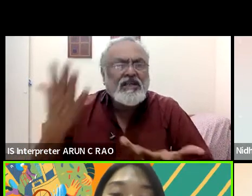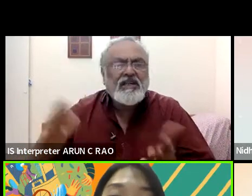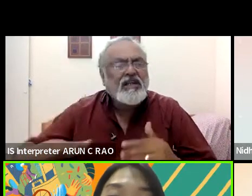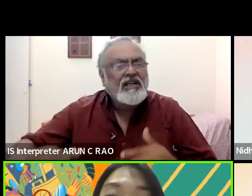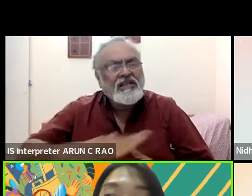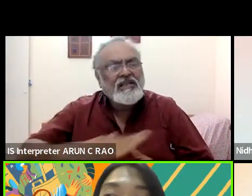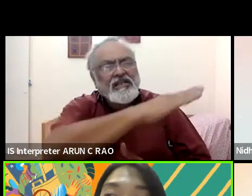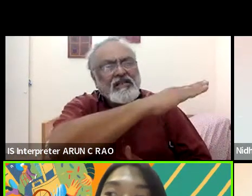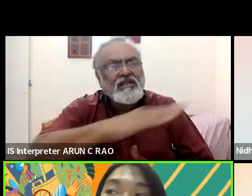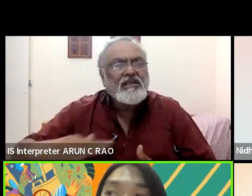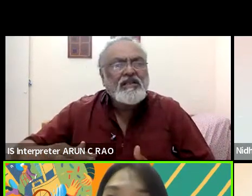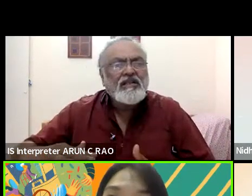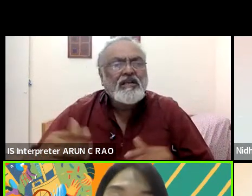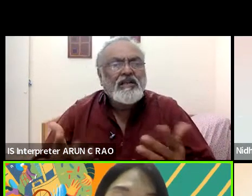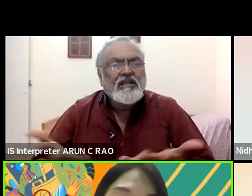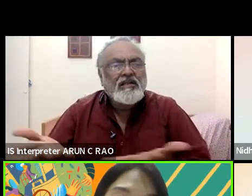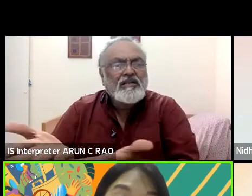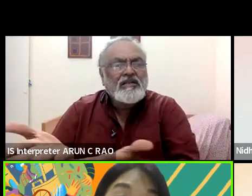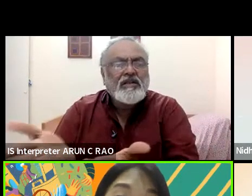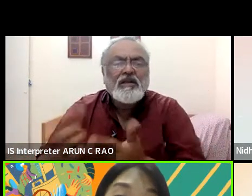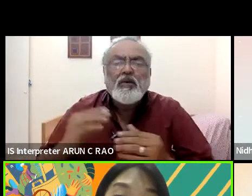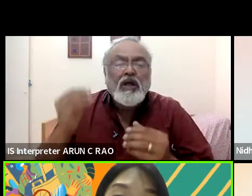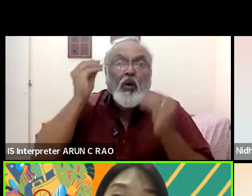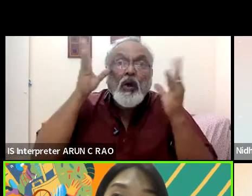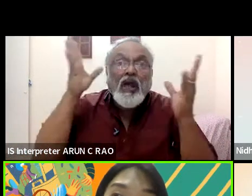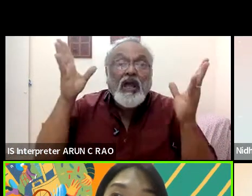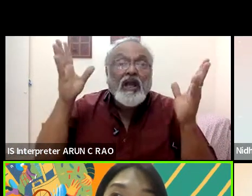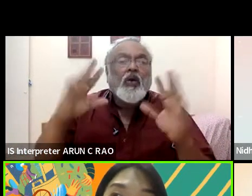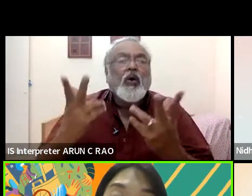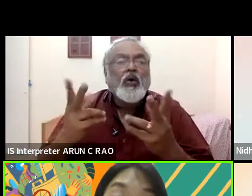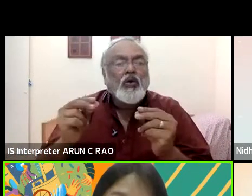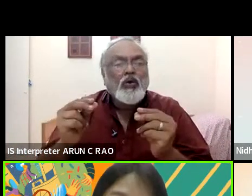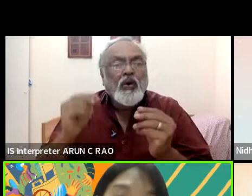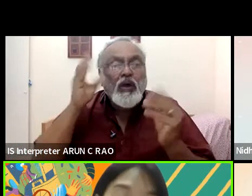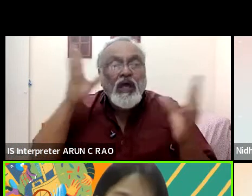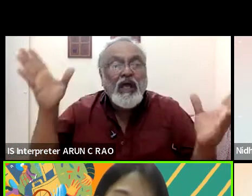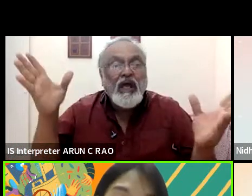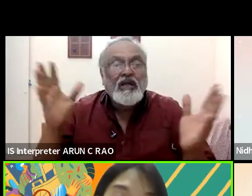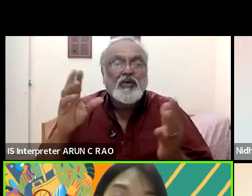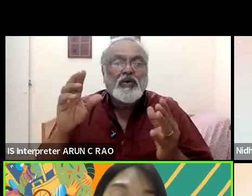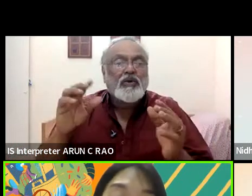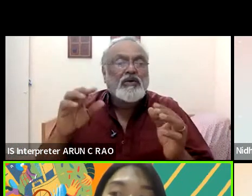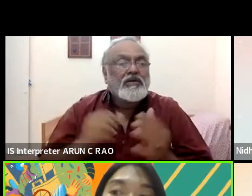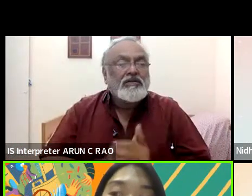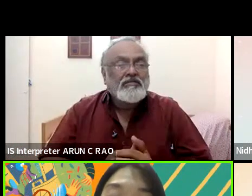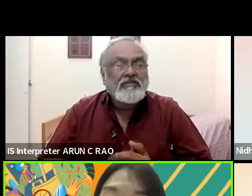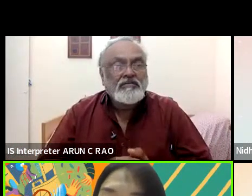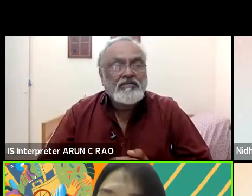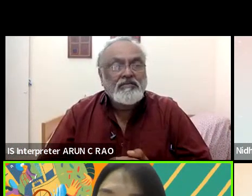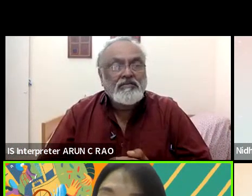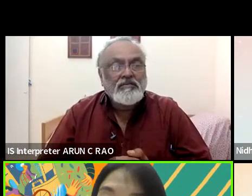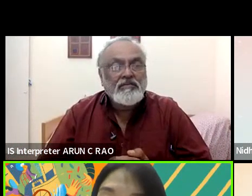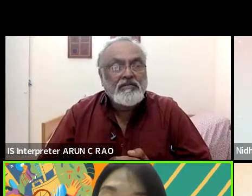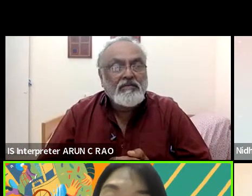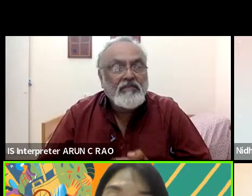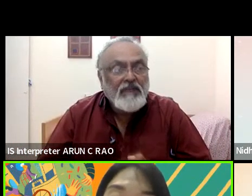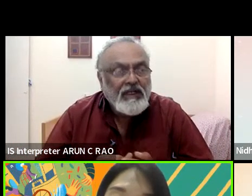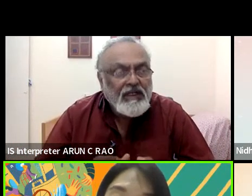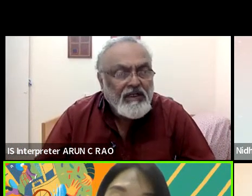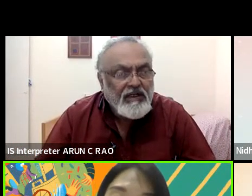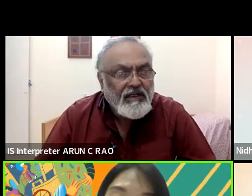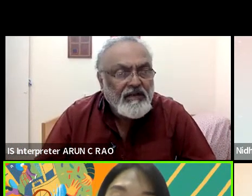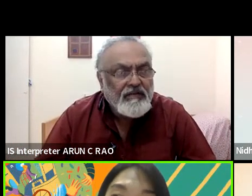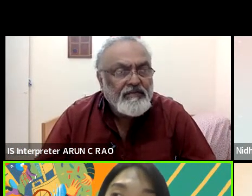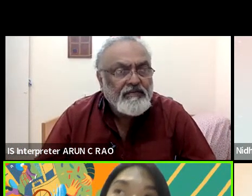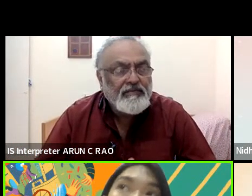and such. And so I think the second barrier that we need to tackle, of course, other than implementing standards, and it is